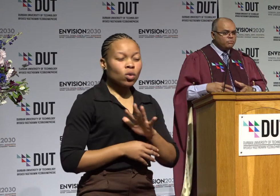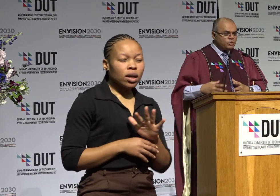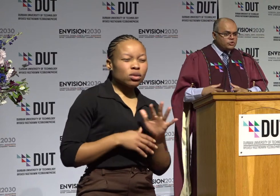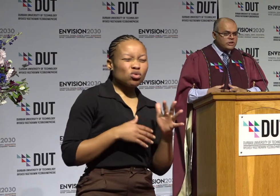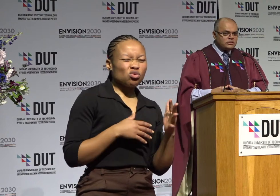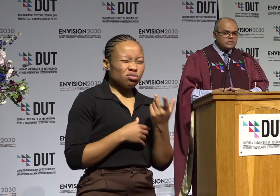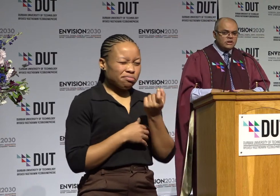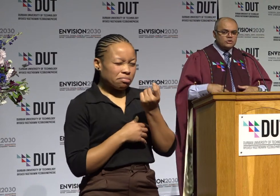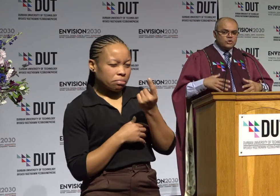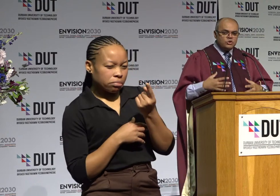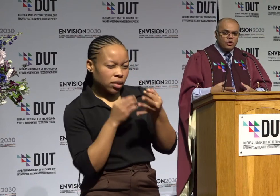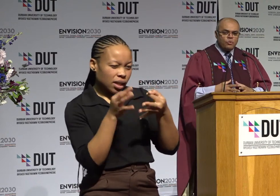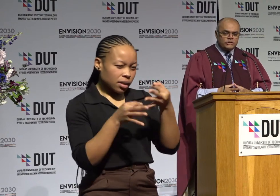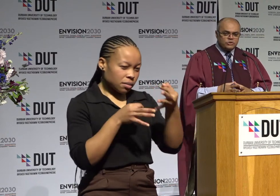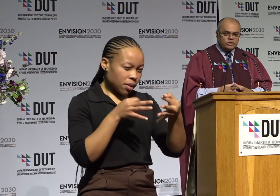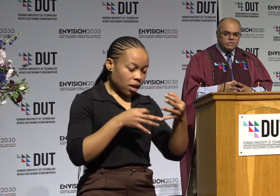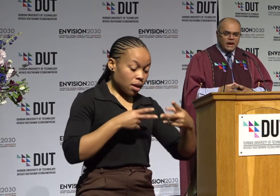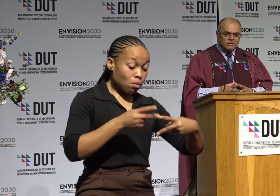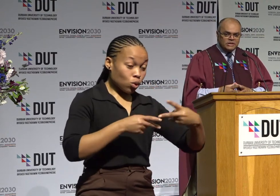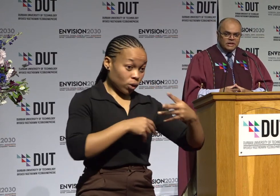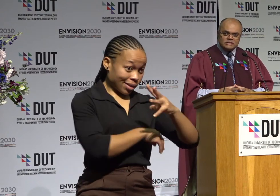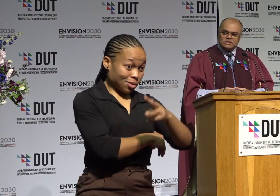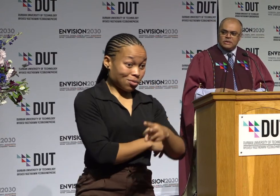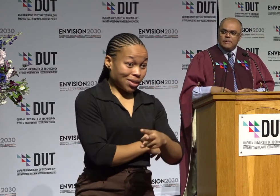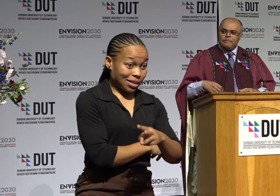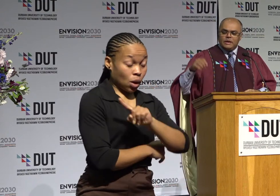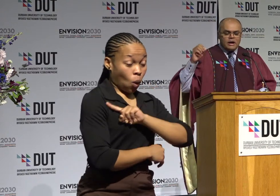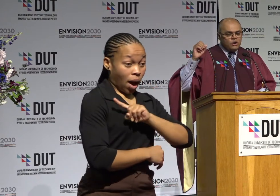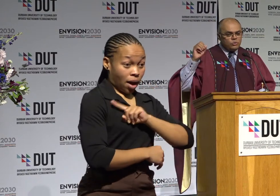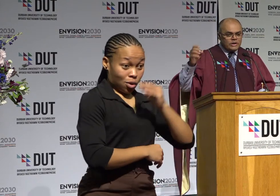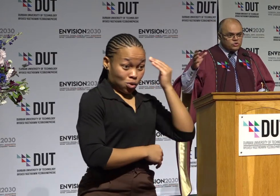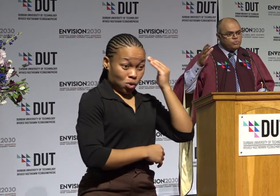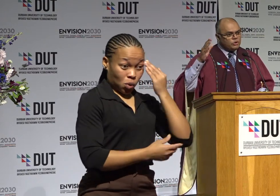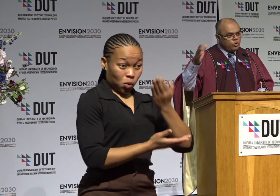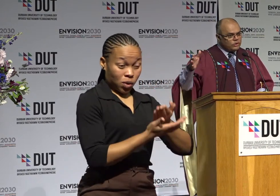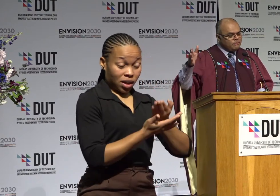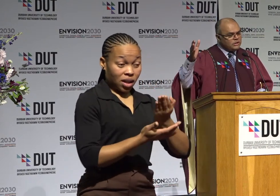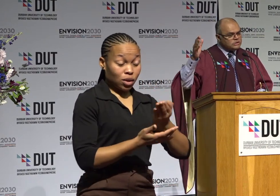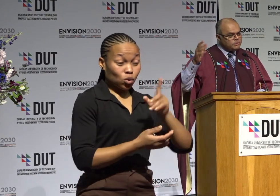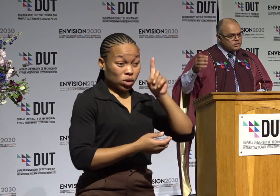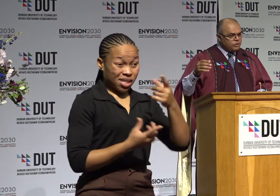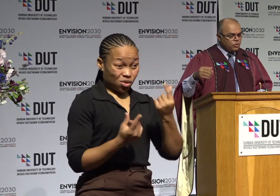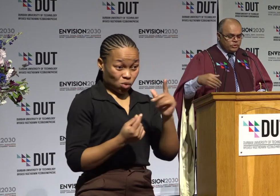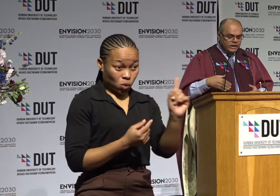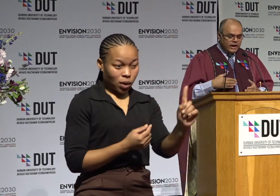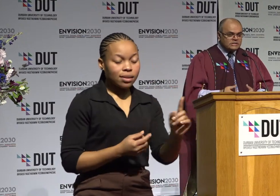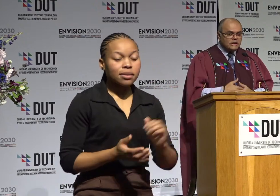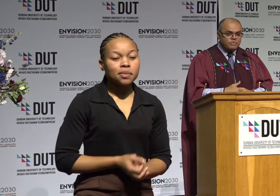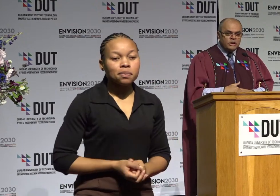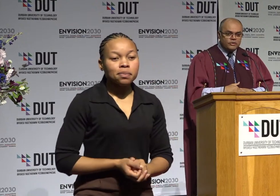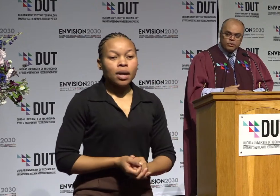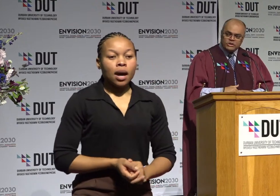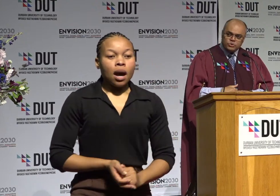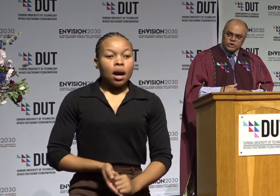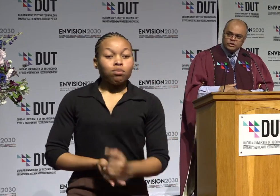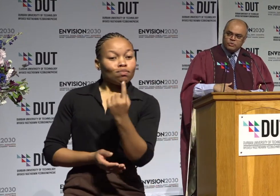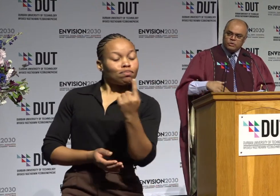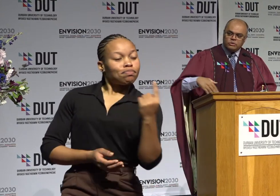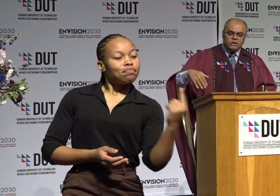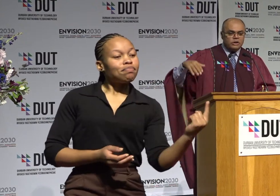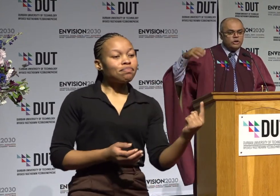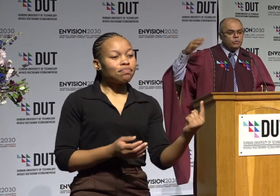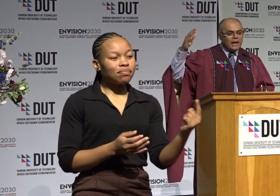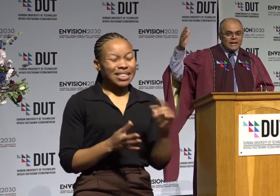explain the process so you know what's going to be happening next. Our graduates will be called up in specific order as they appear on the graduation